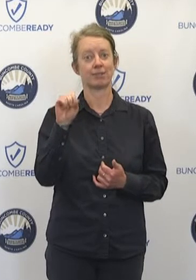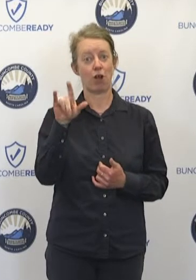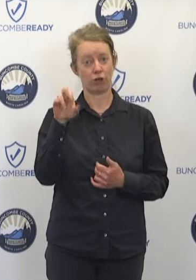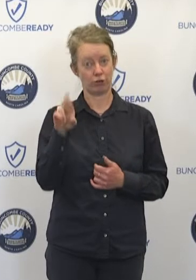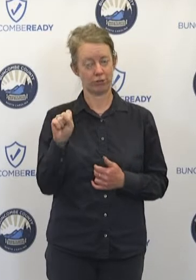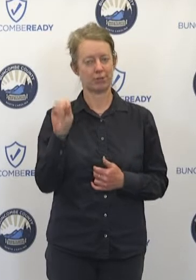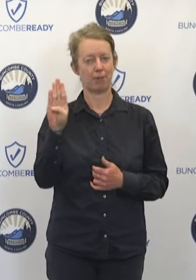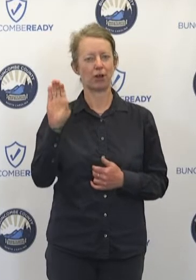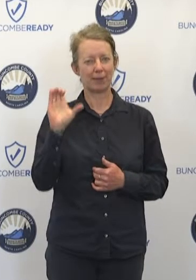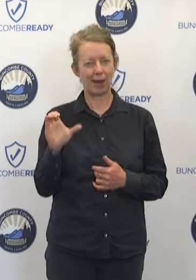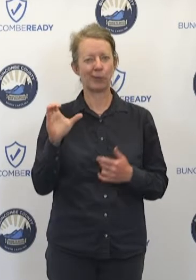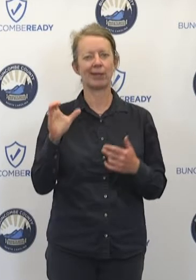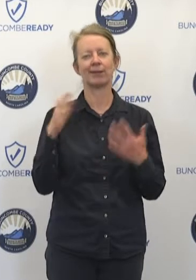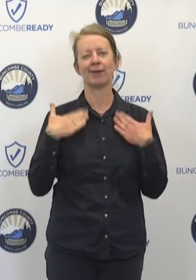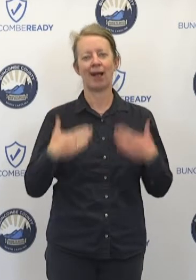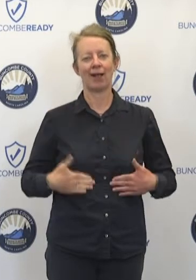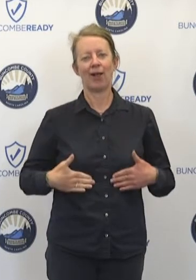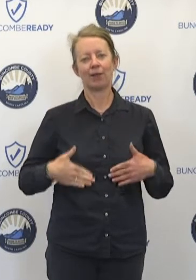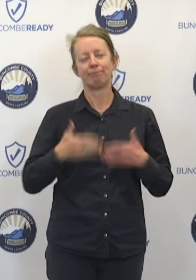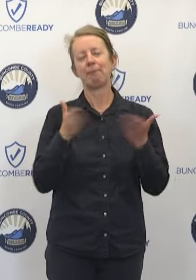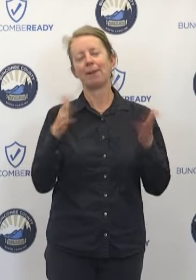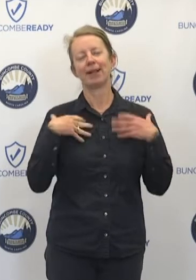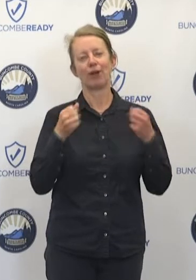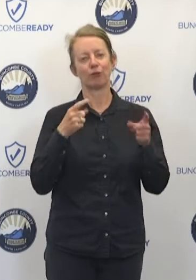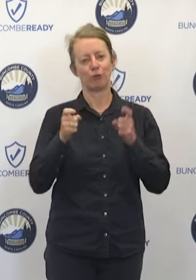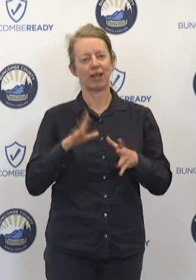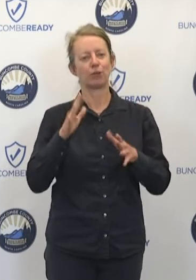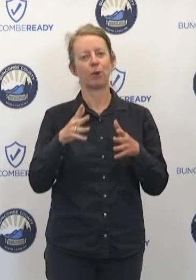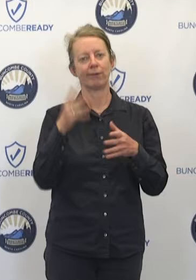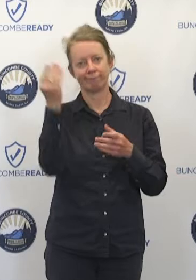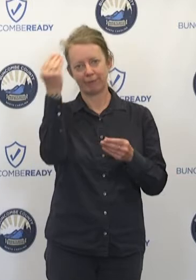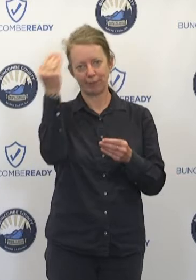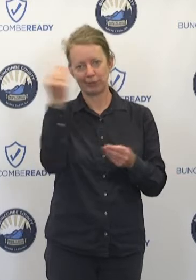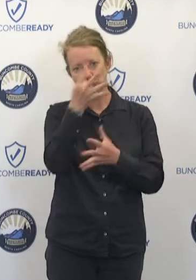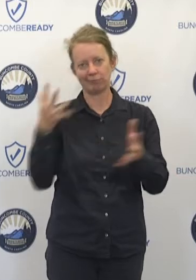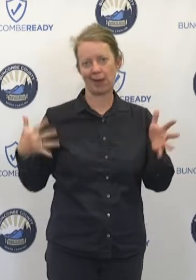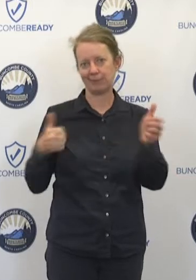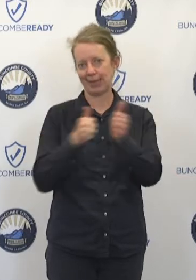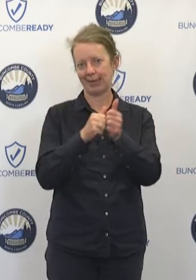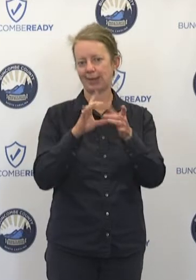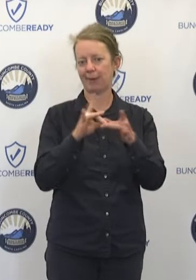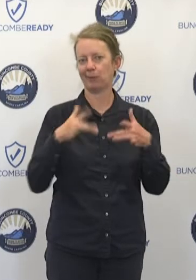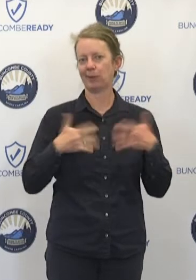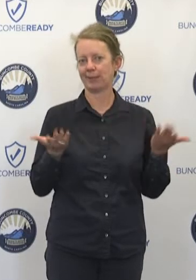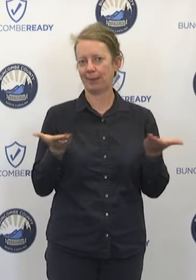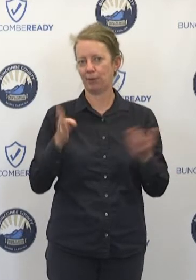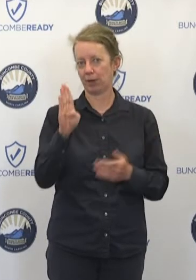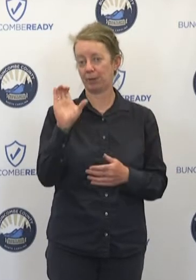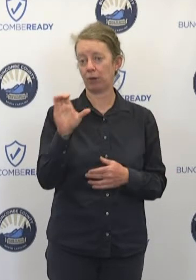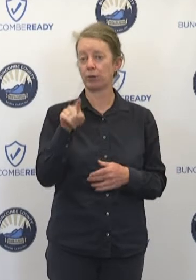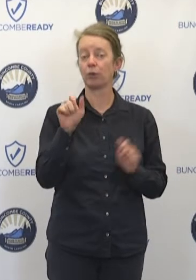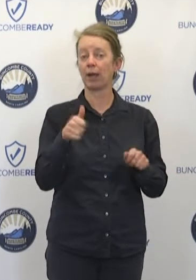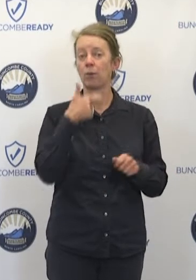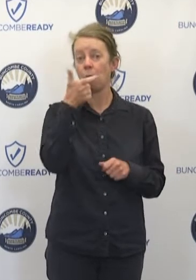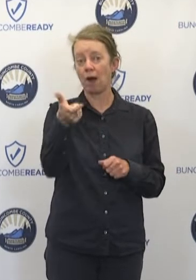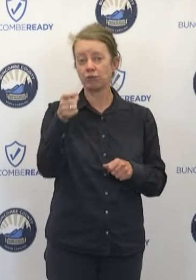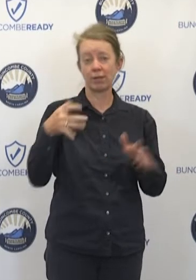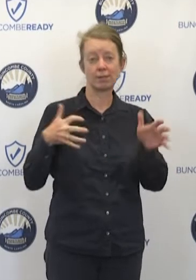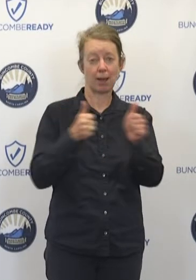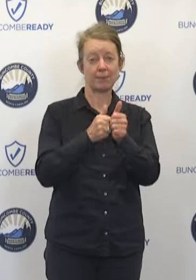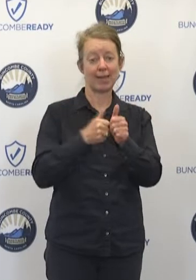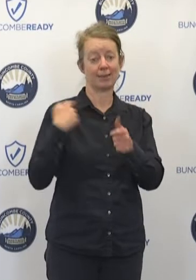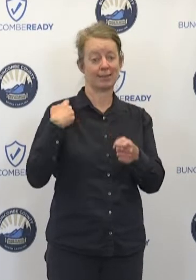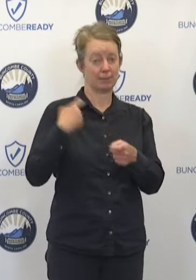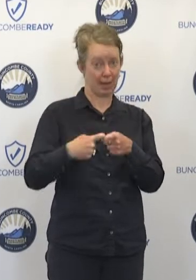a situation update on COVID-19 here in our county. You can view this community update in Spanish on